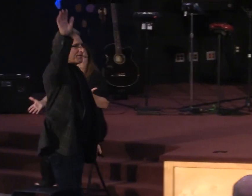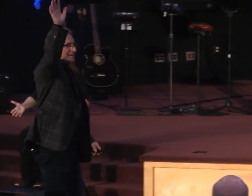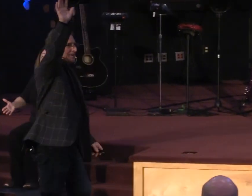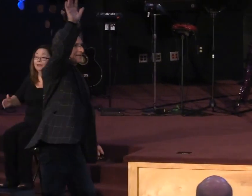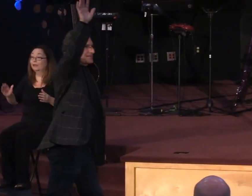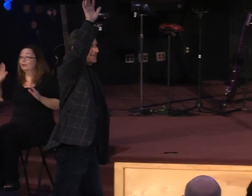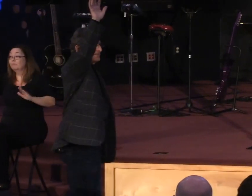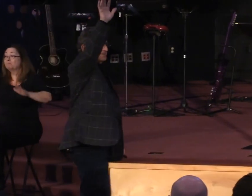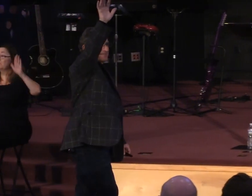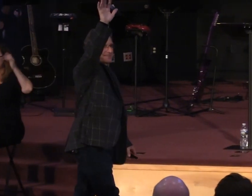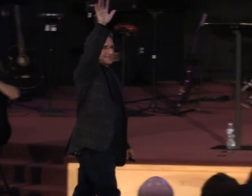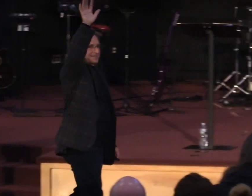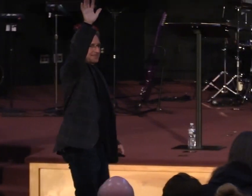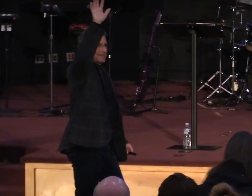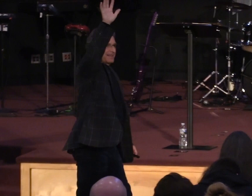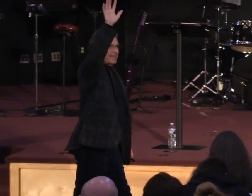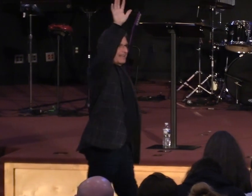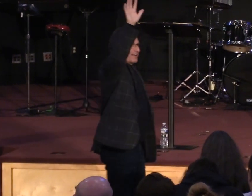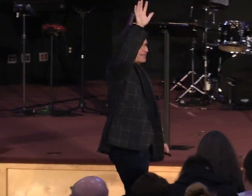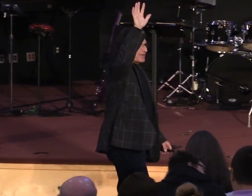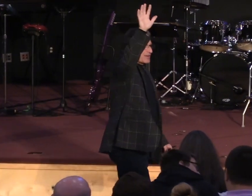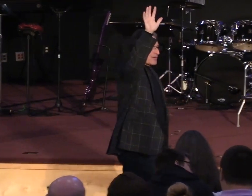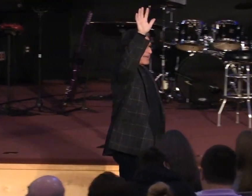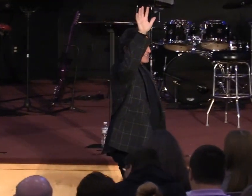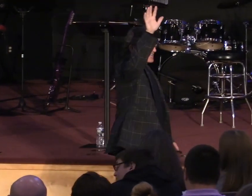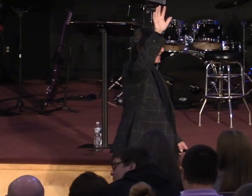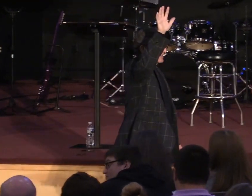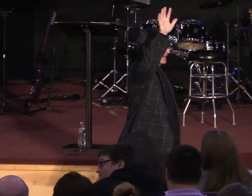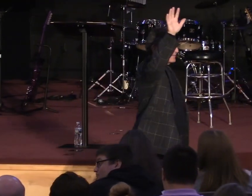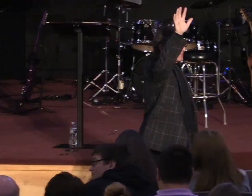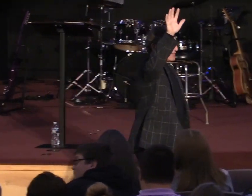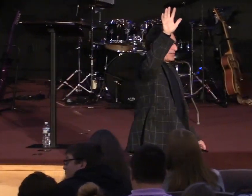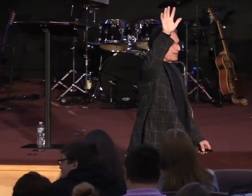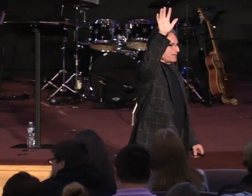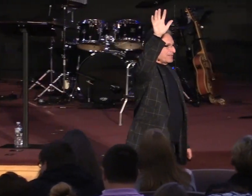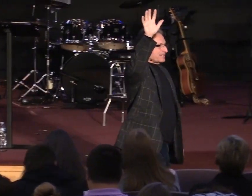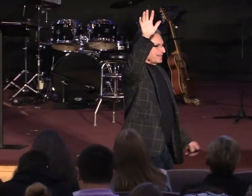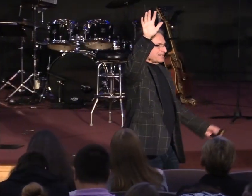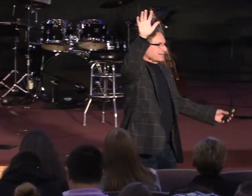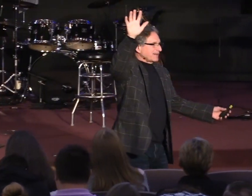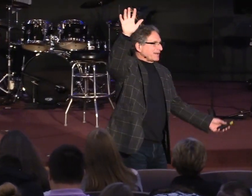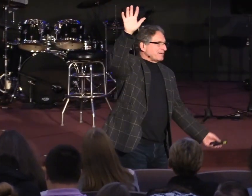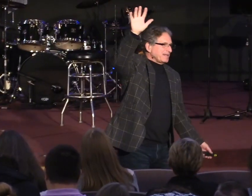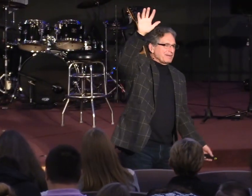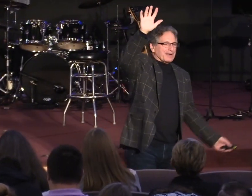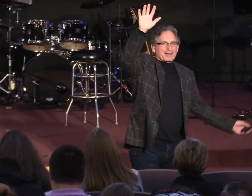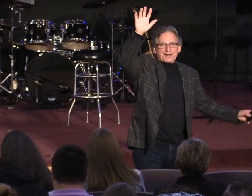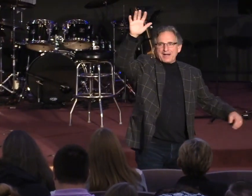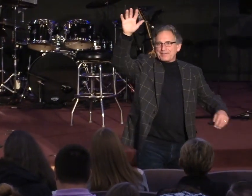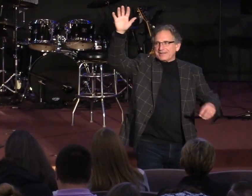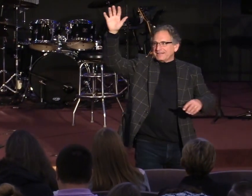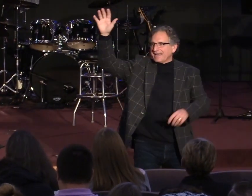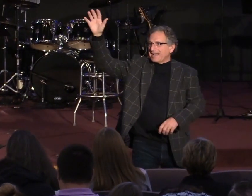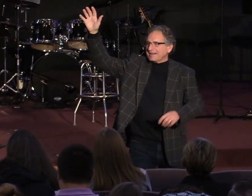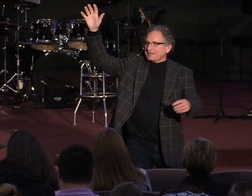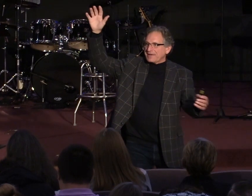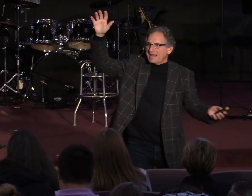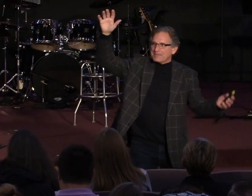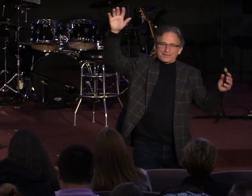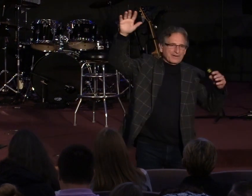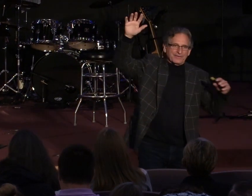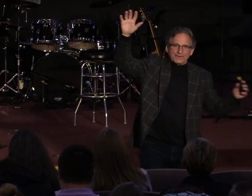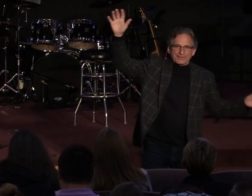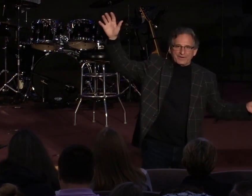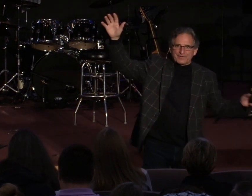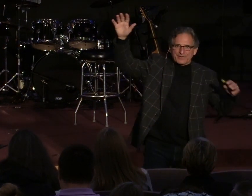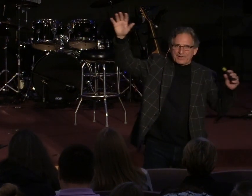How many are grandparents? If your grandchild comes to you and says, me, my mommy, daddy,